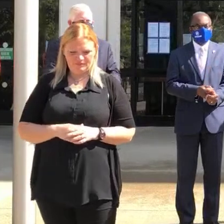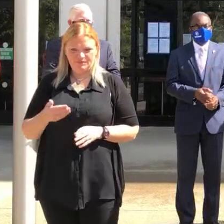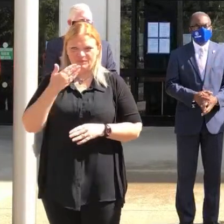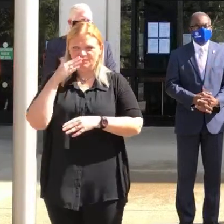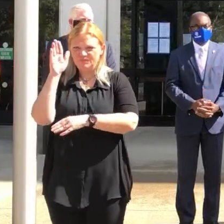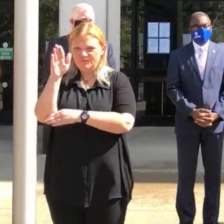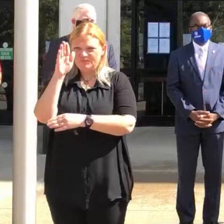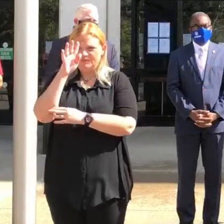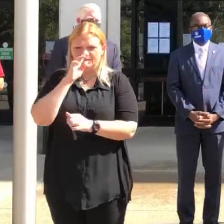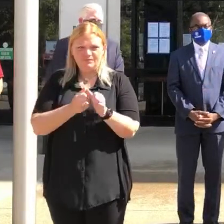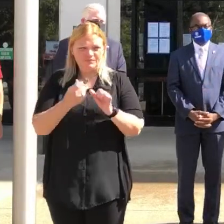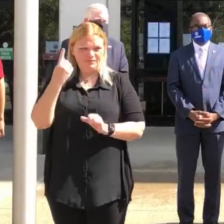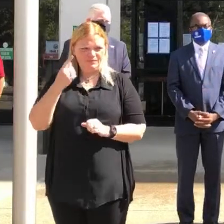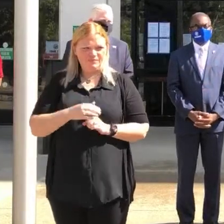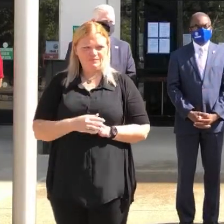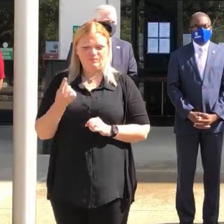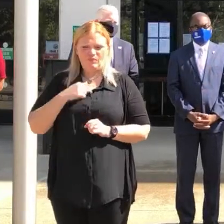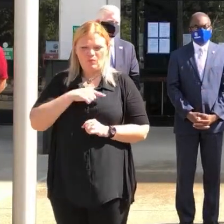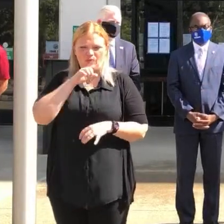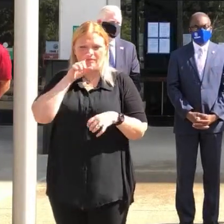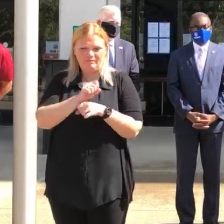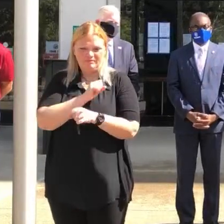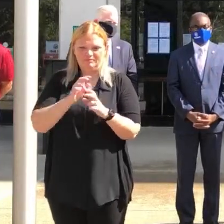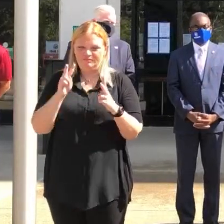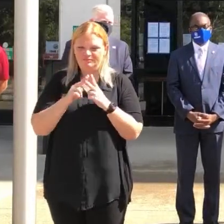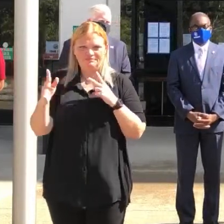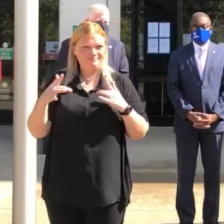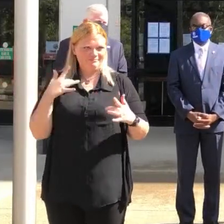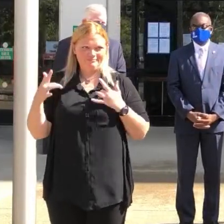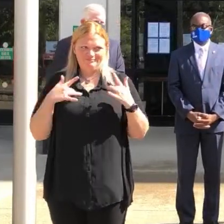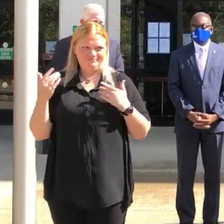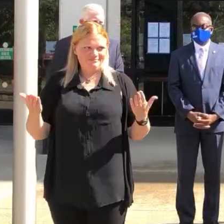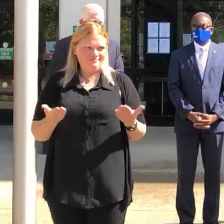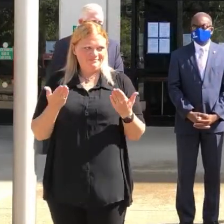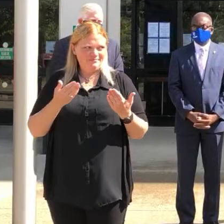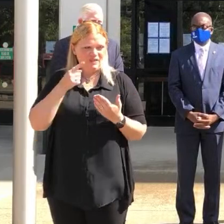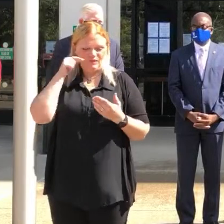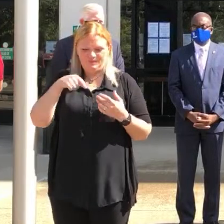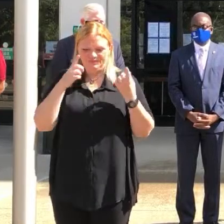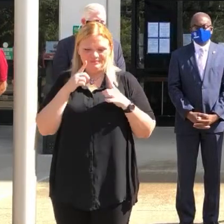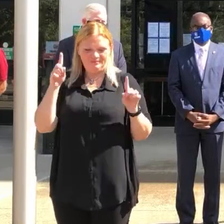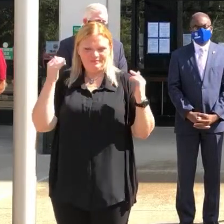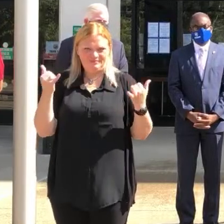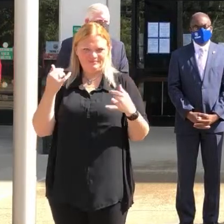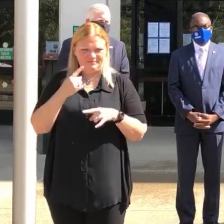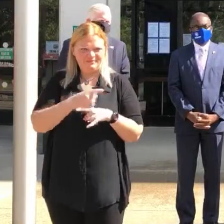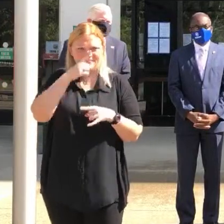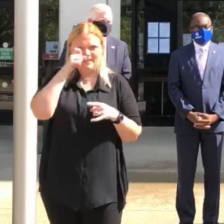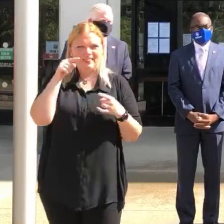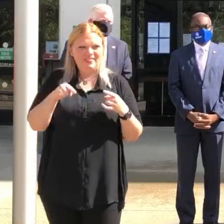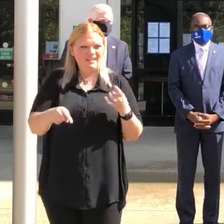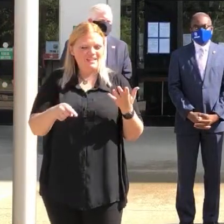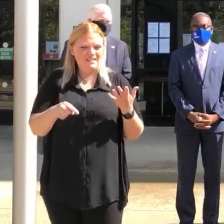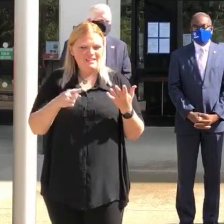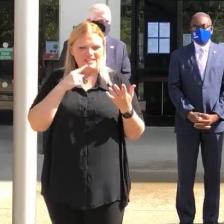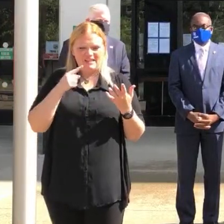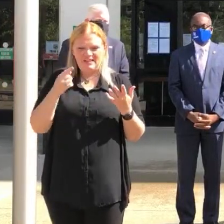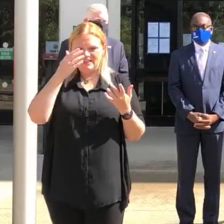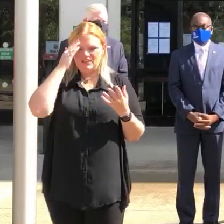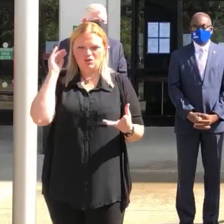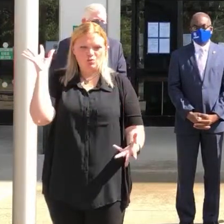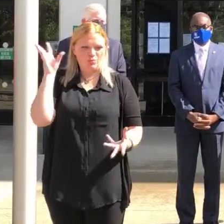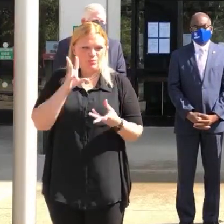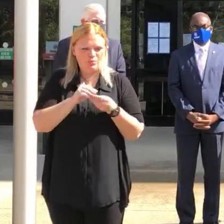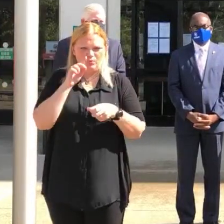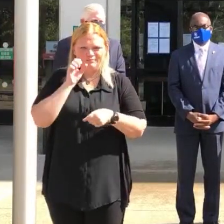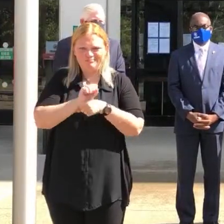Good afternoon, everyone. We are actually very excited to be here about this announcement today because this is a culmination of the work